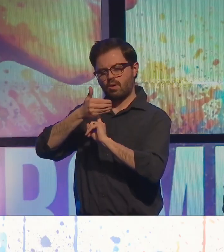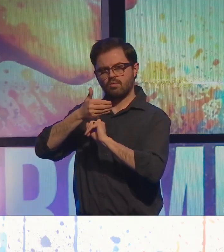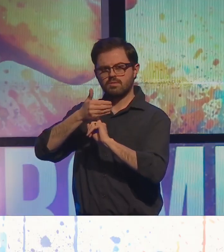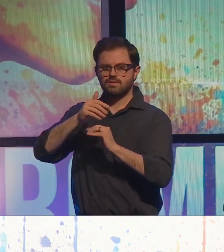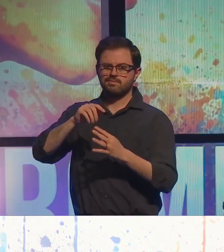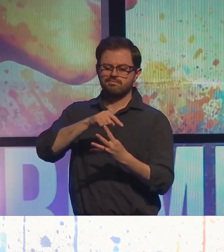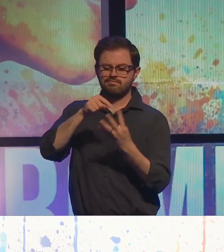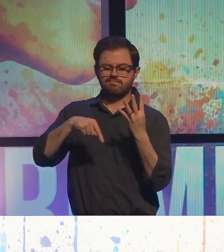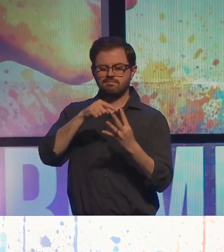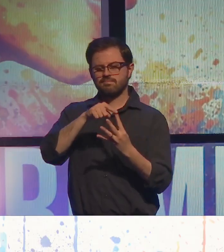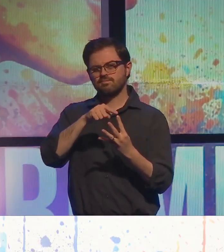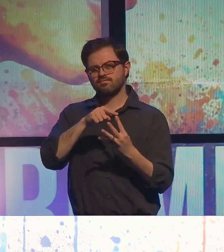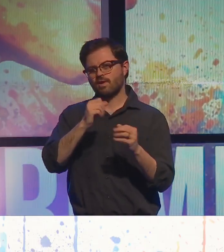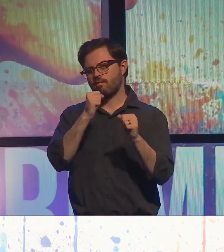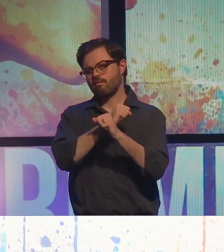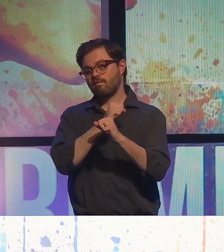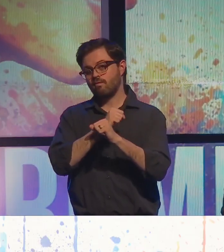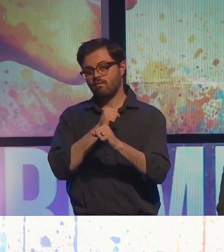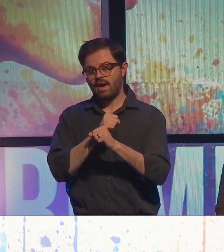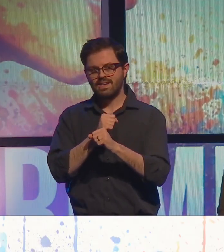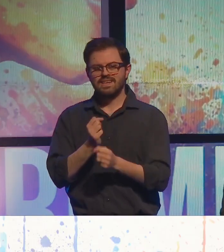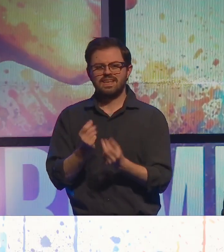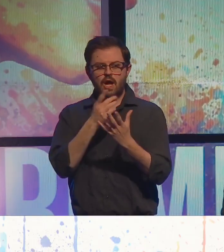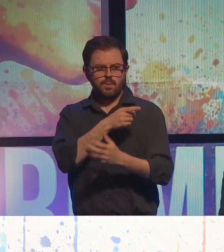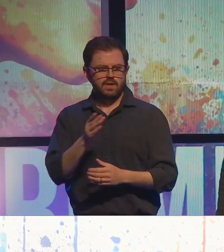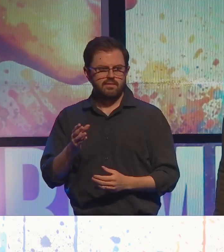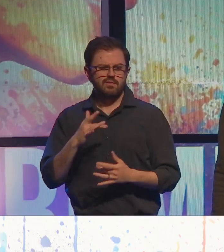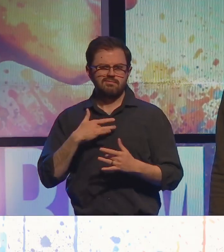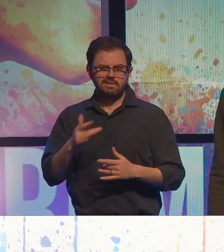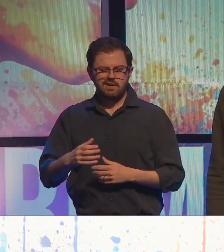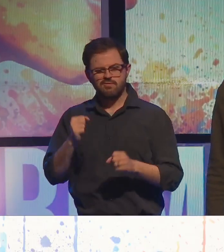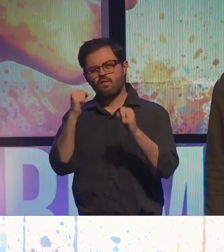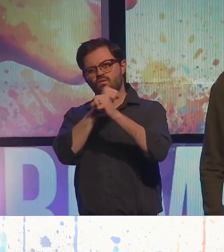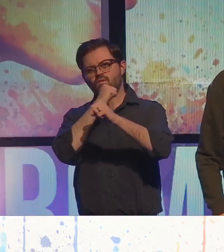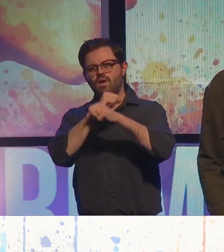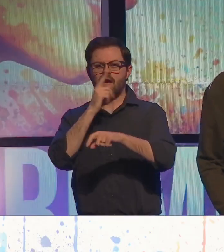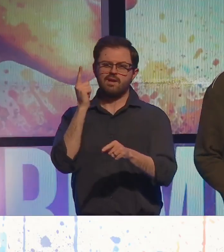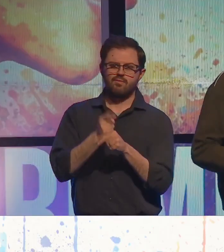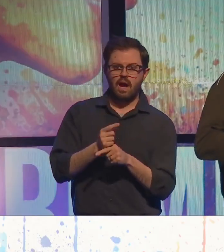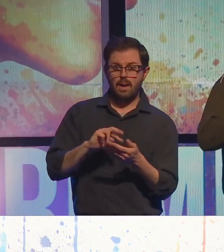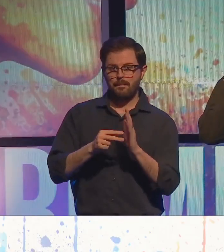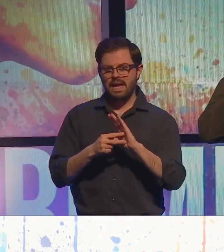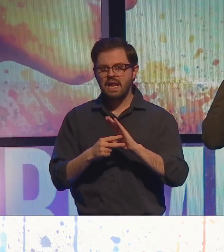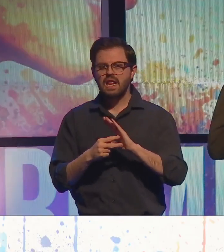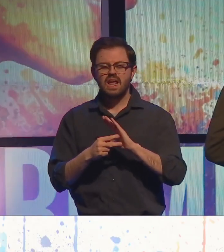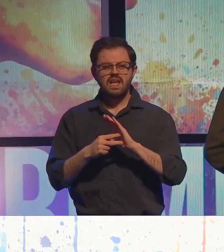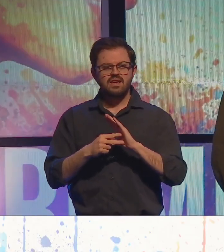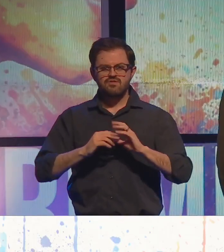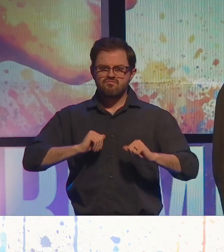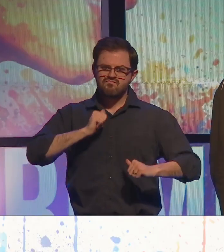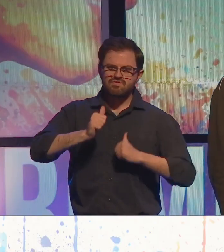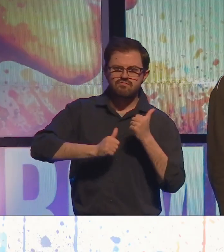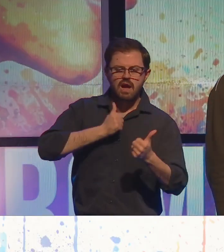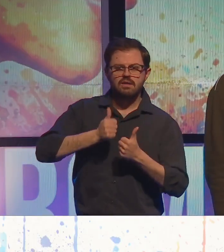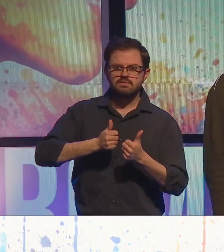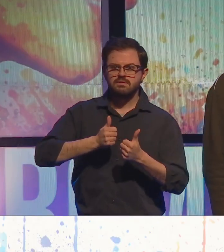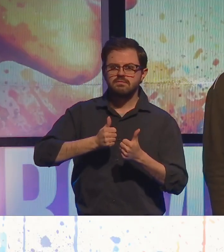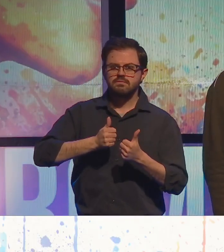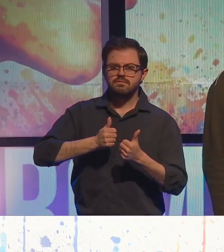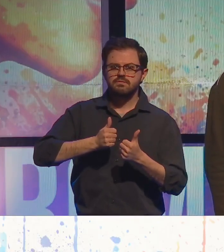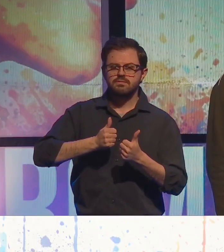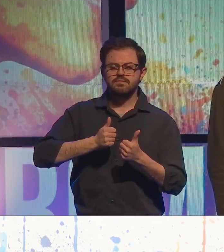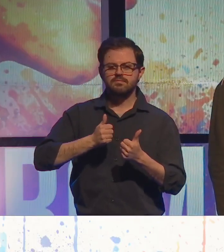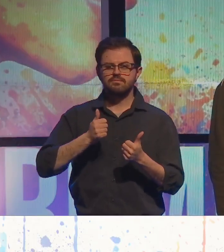fight self-protection mode. How many of you are fighters, right? Fight. Confronting threat with aggression.